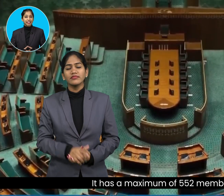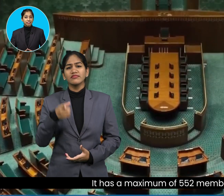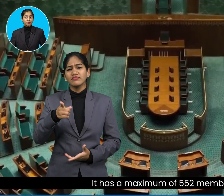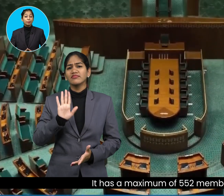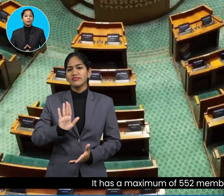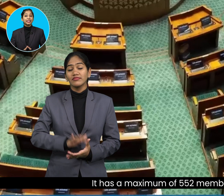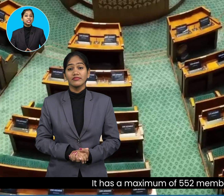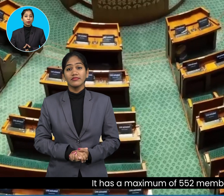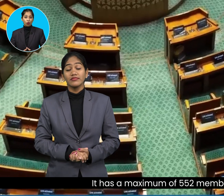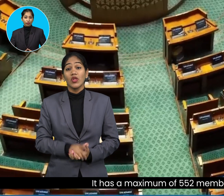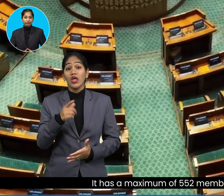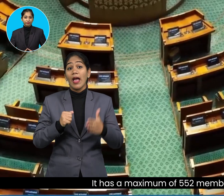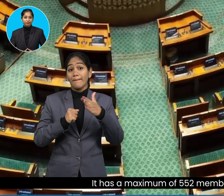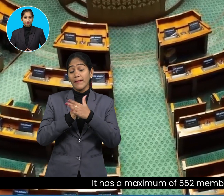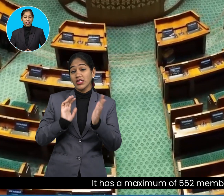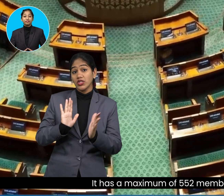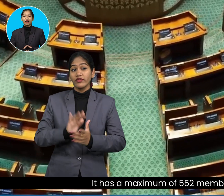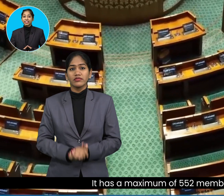It has a maximum of